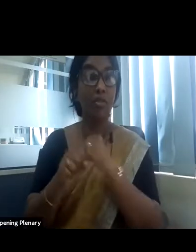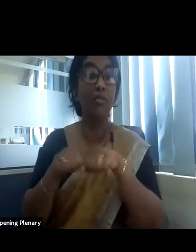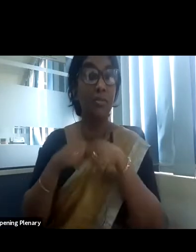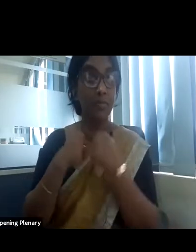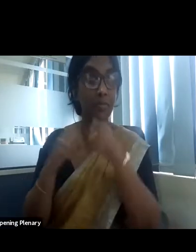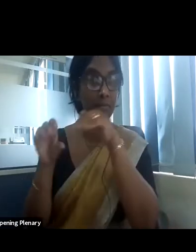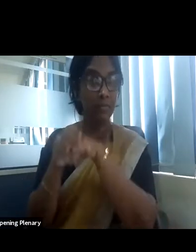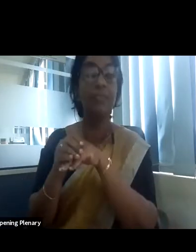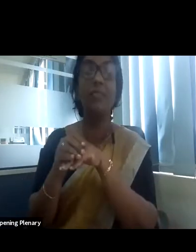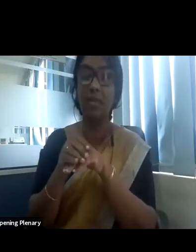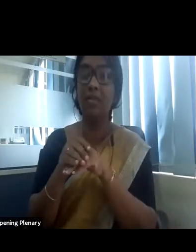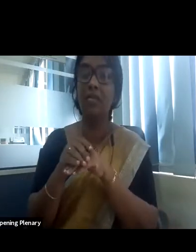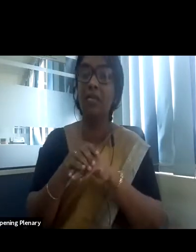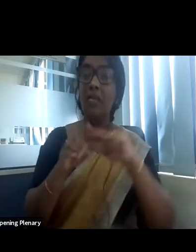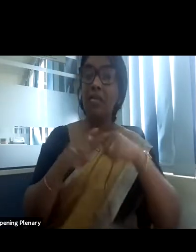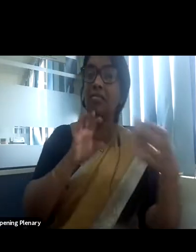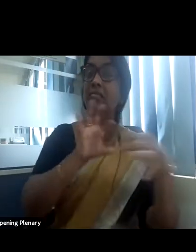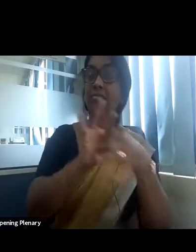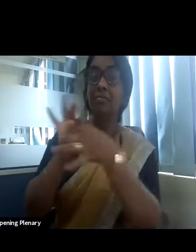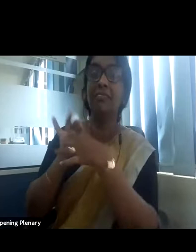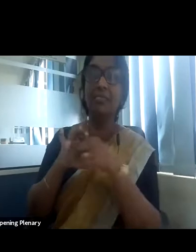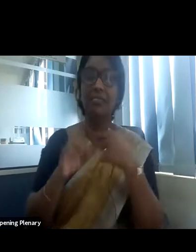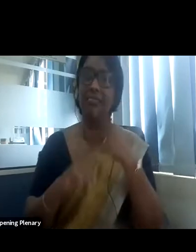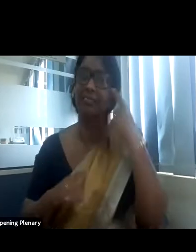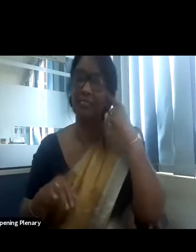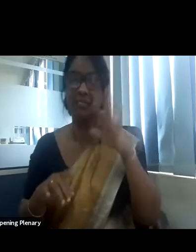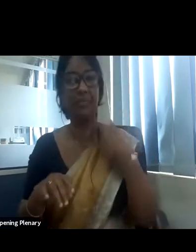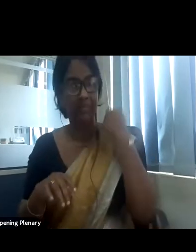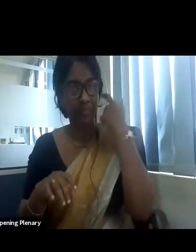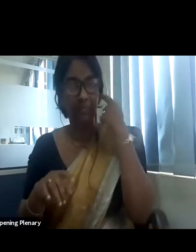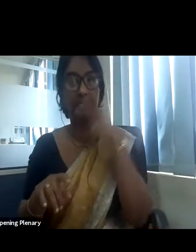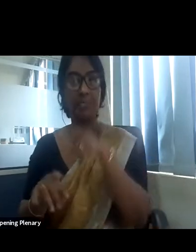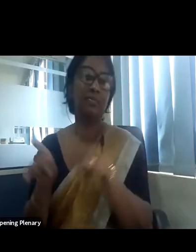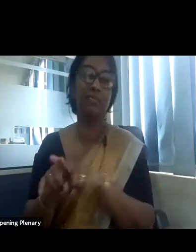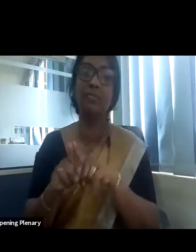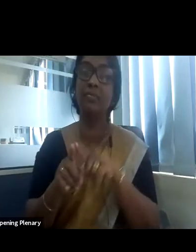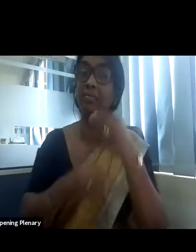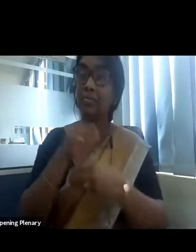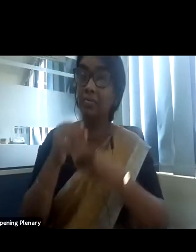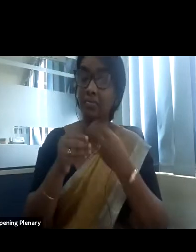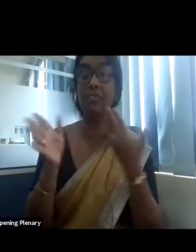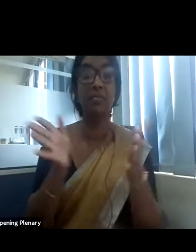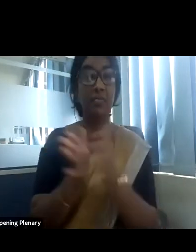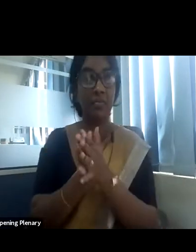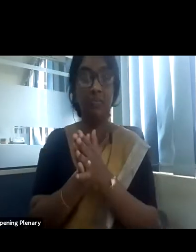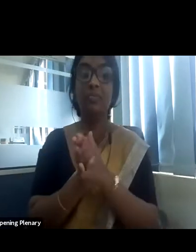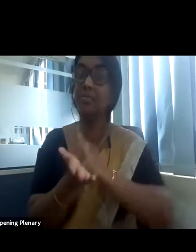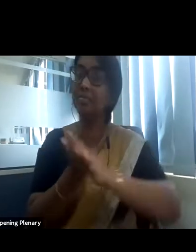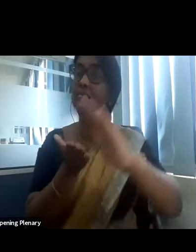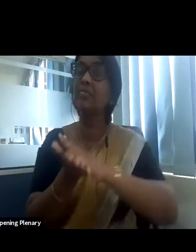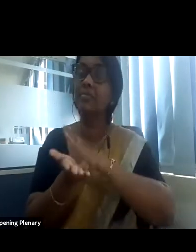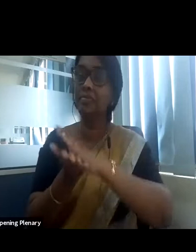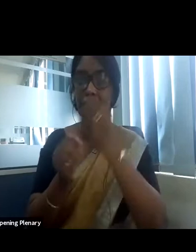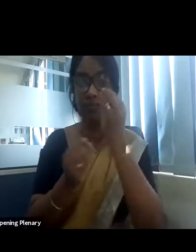awareness and action in support achieving the Sustainable Development Goals by 2030. Our government is committed